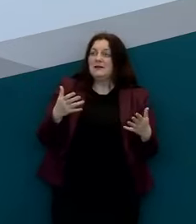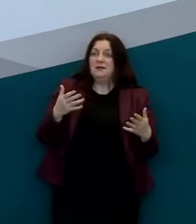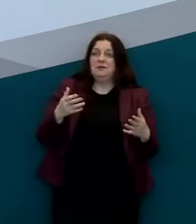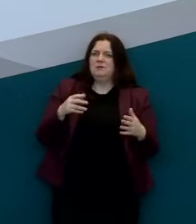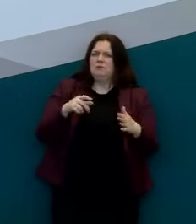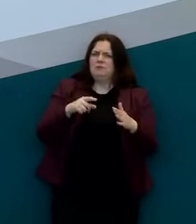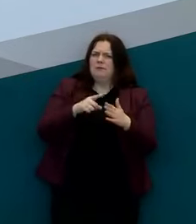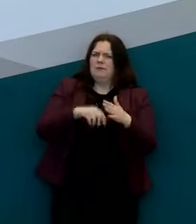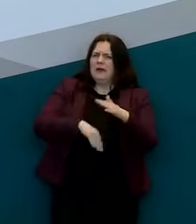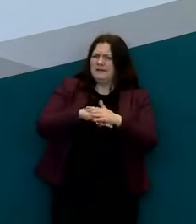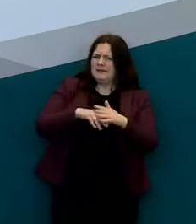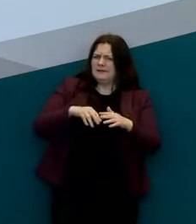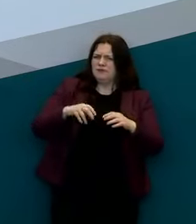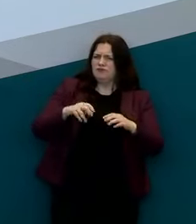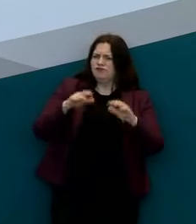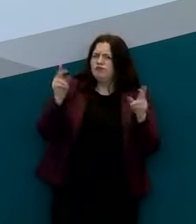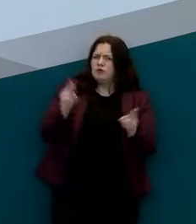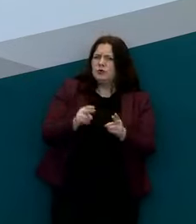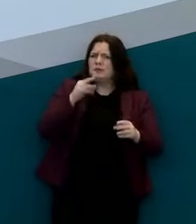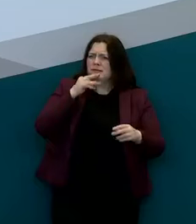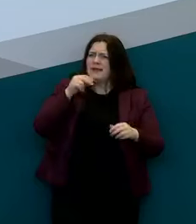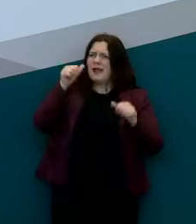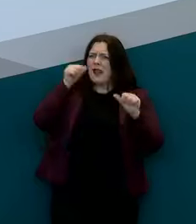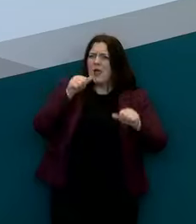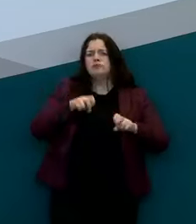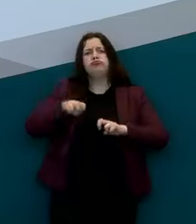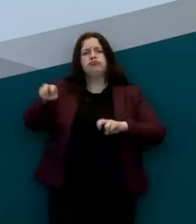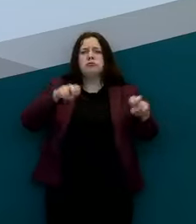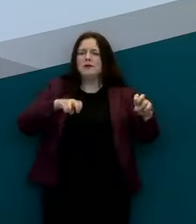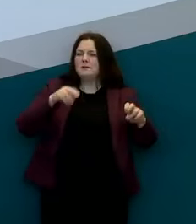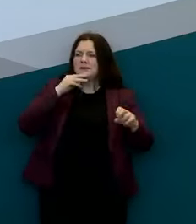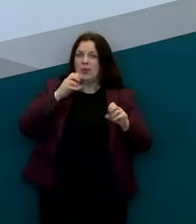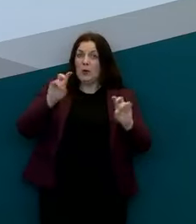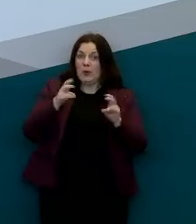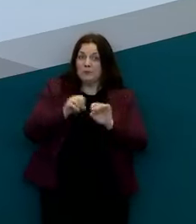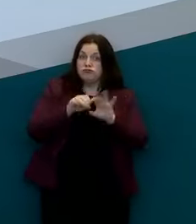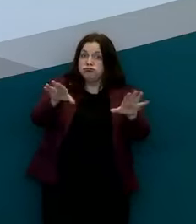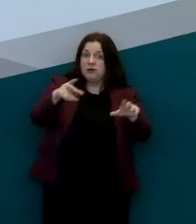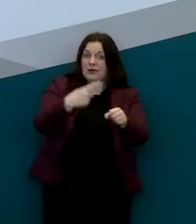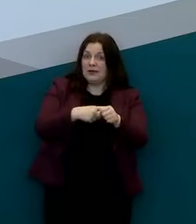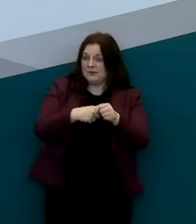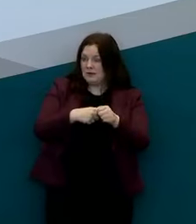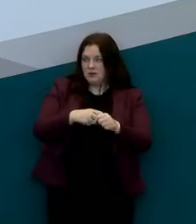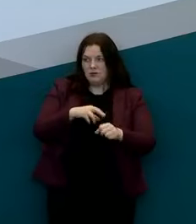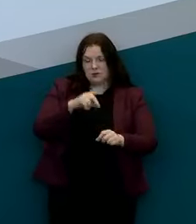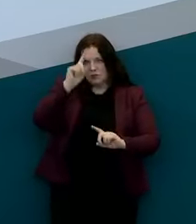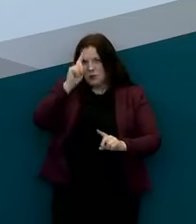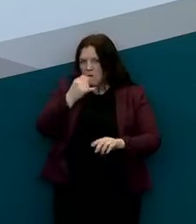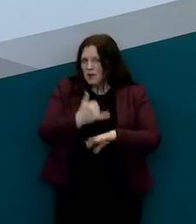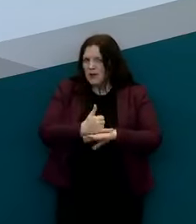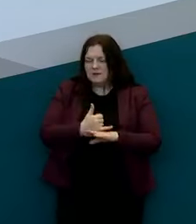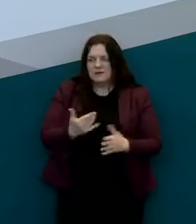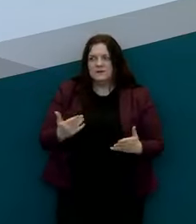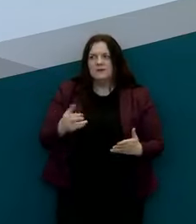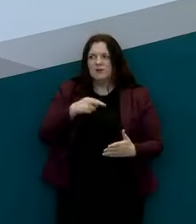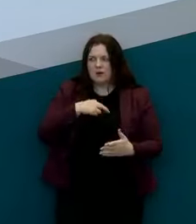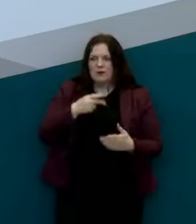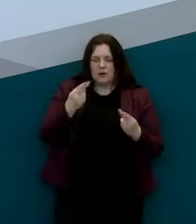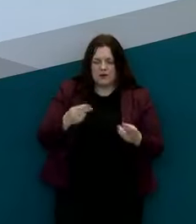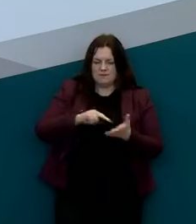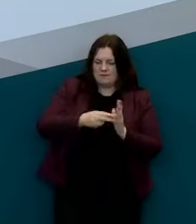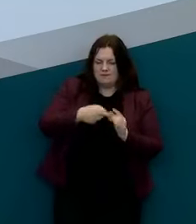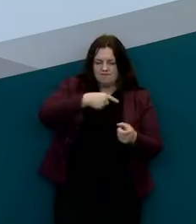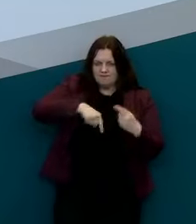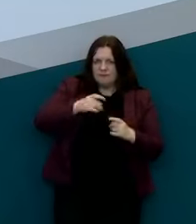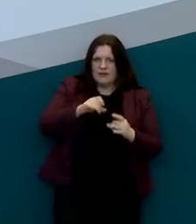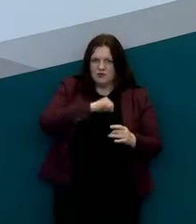are reduced how quickly uh spread of the virus might recur all of those things are unknowns our strategy is about ensuring that we have a range